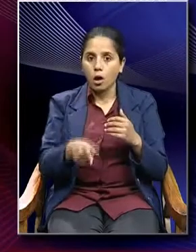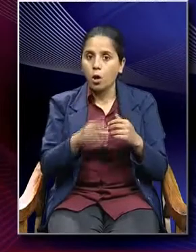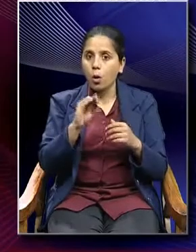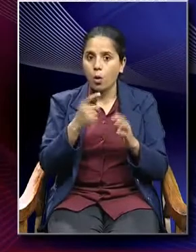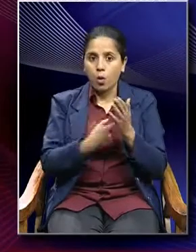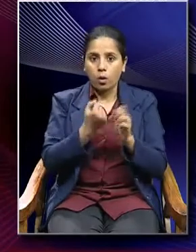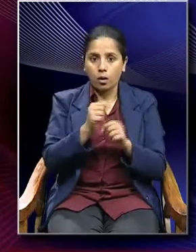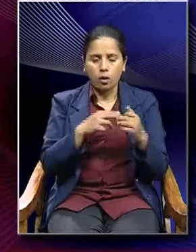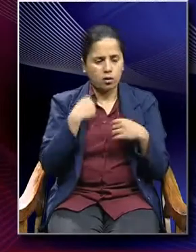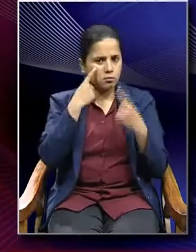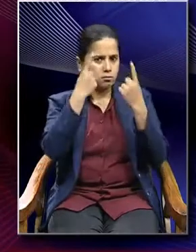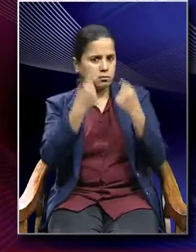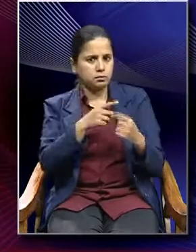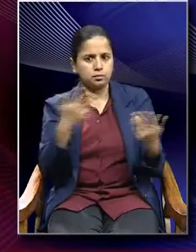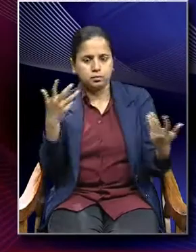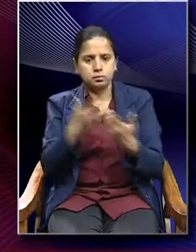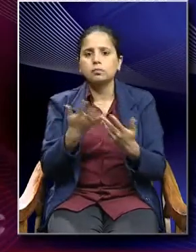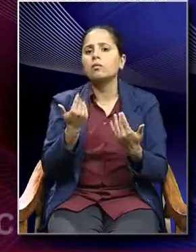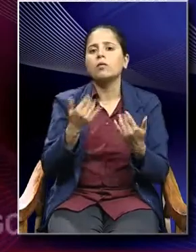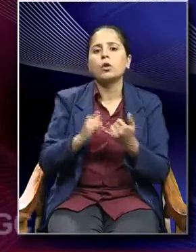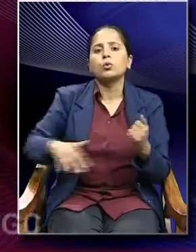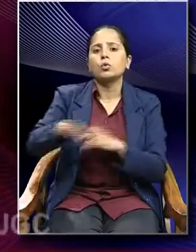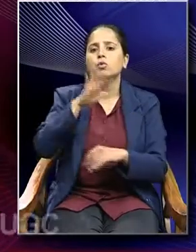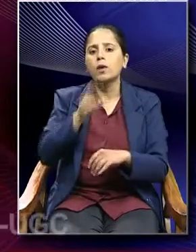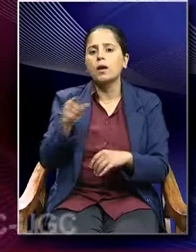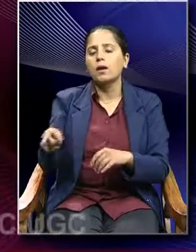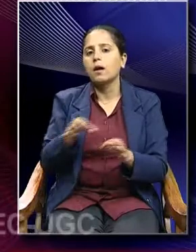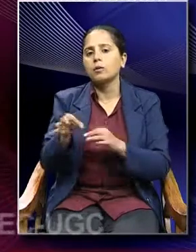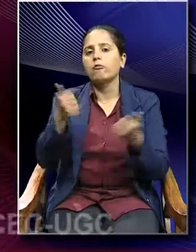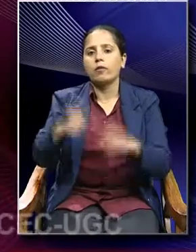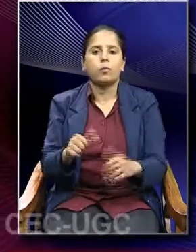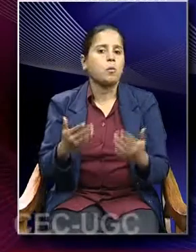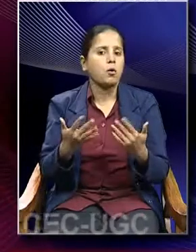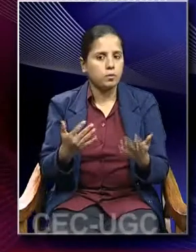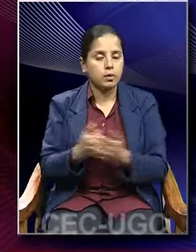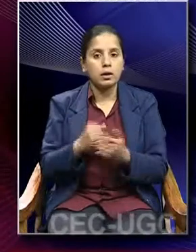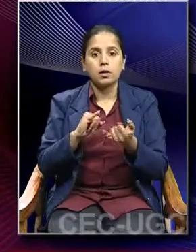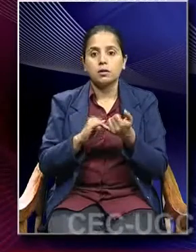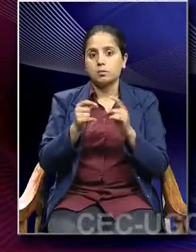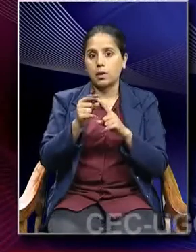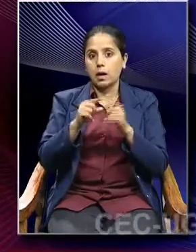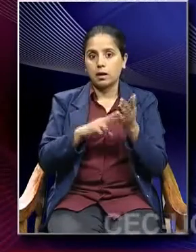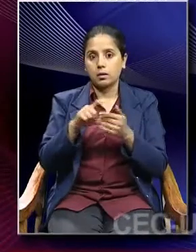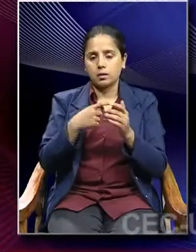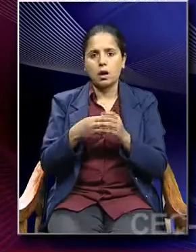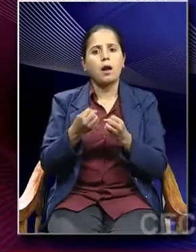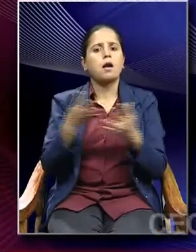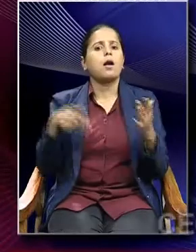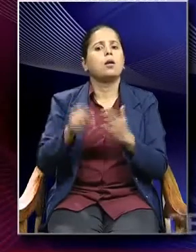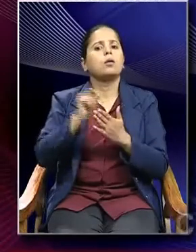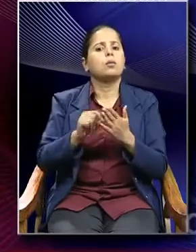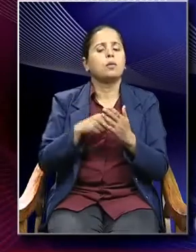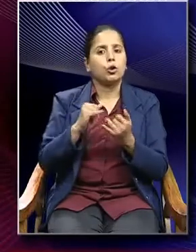does not fit into explaining social reality. Spencer wrote a number of works. Some of them are